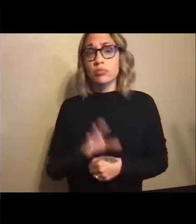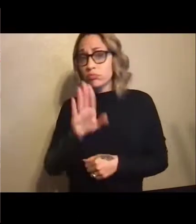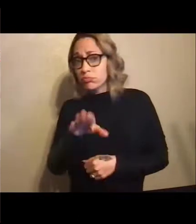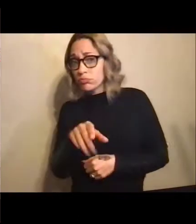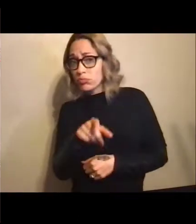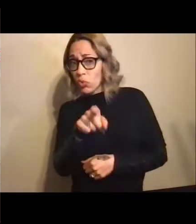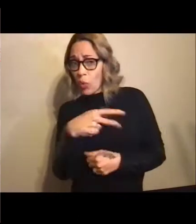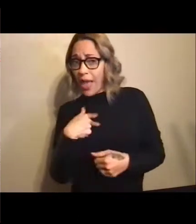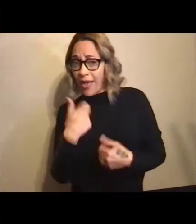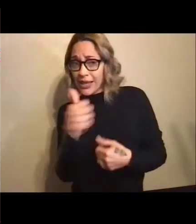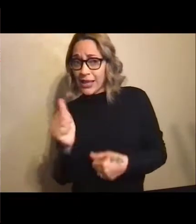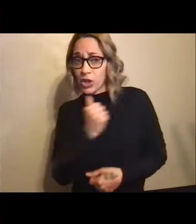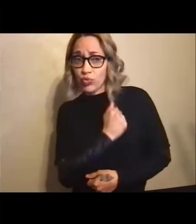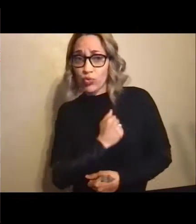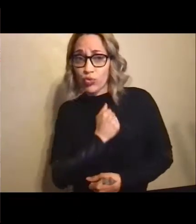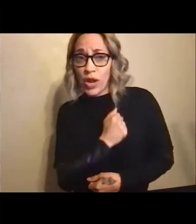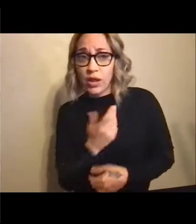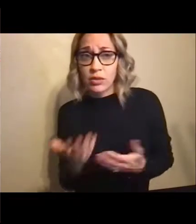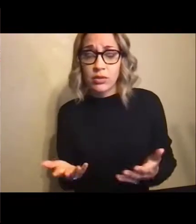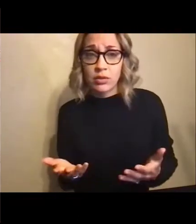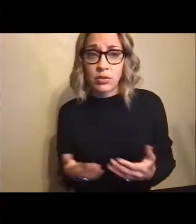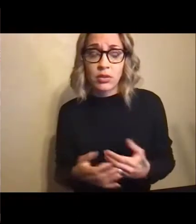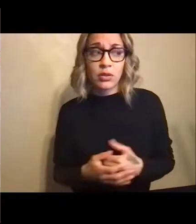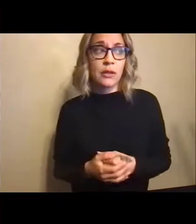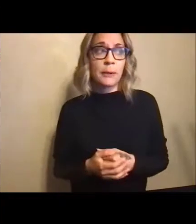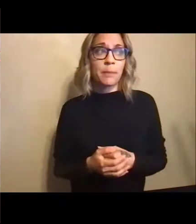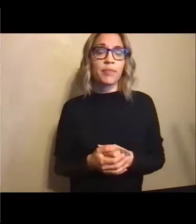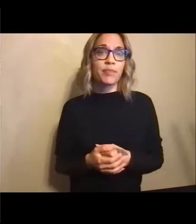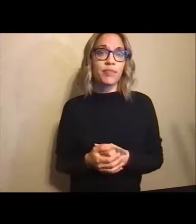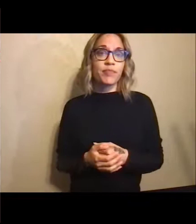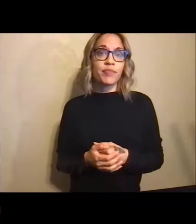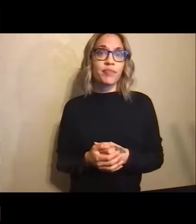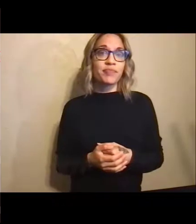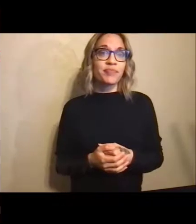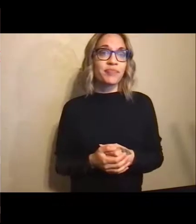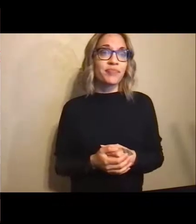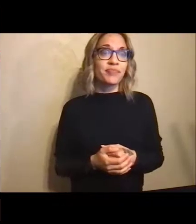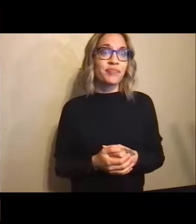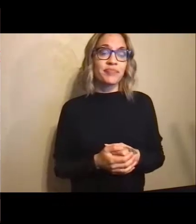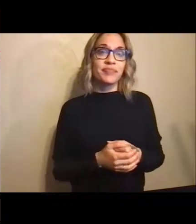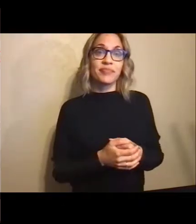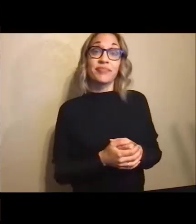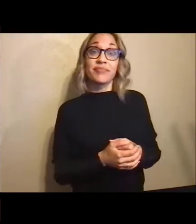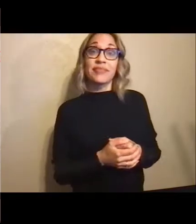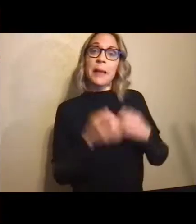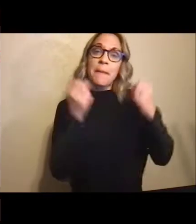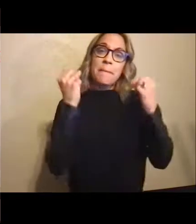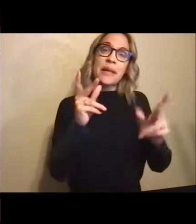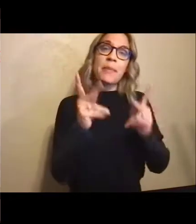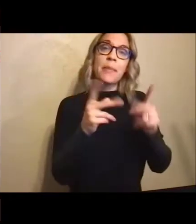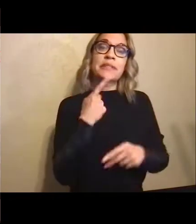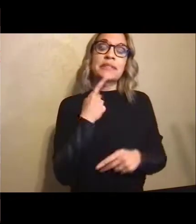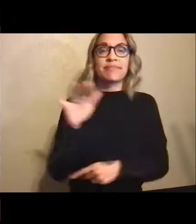old, and that person is going to ask you, do you have any regrets looking back on your life?